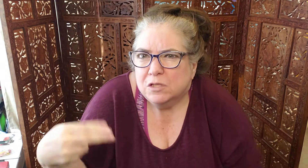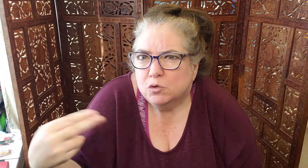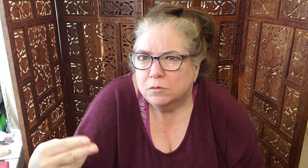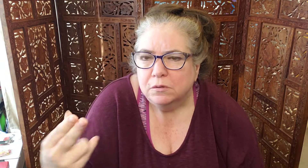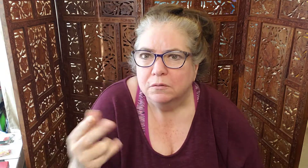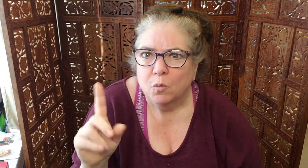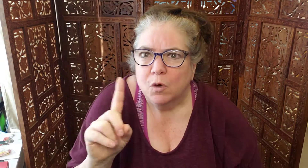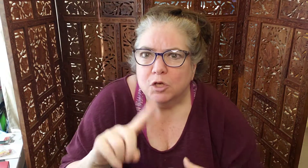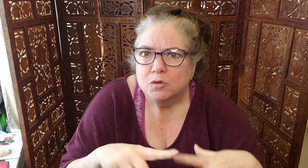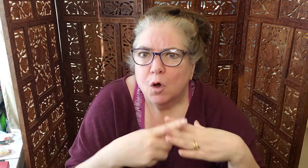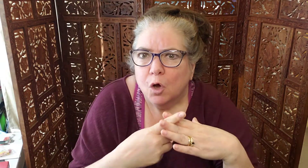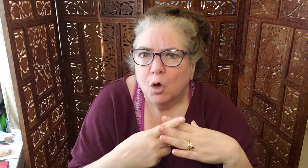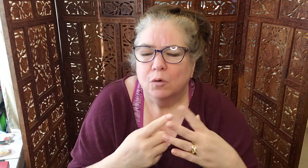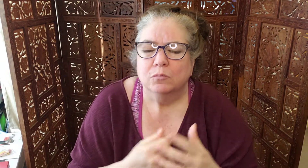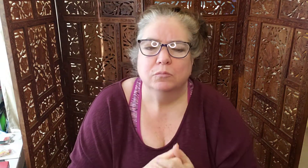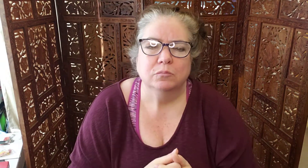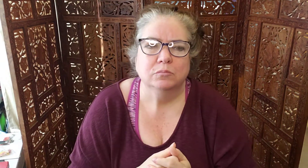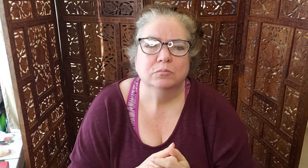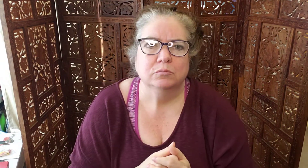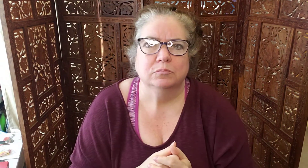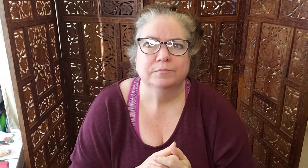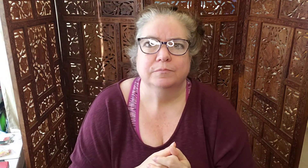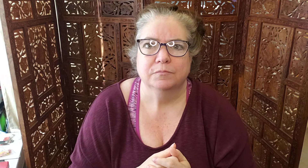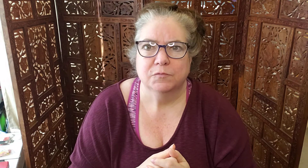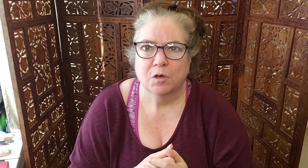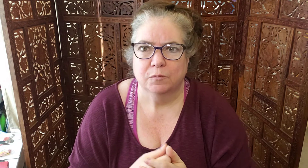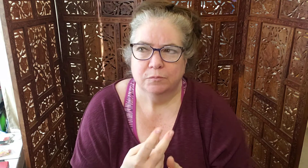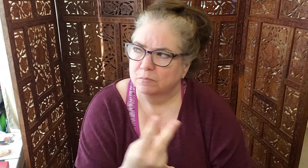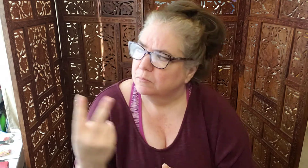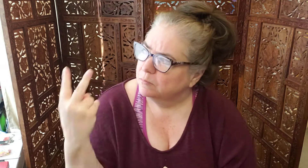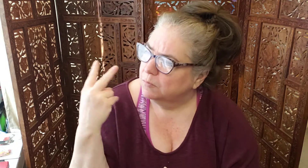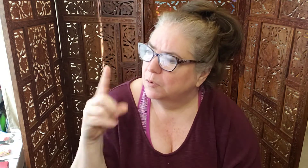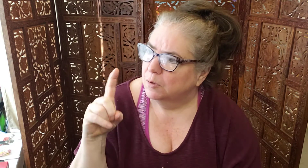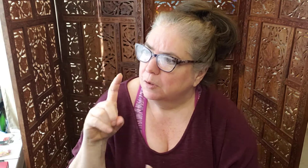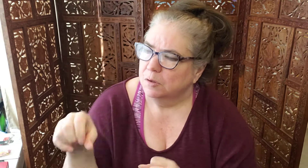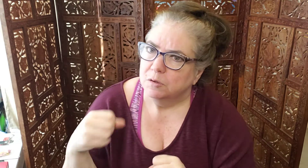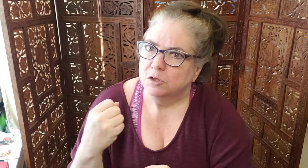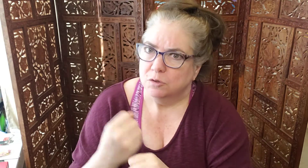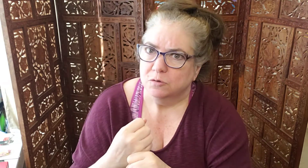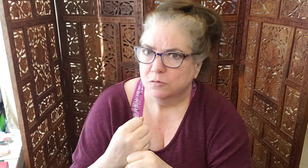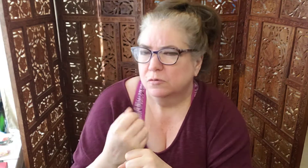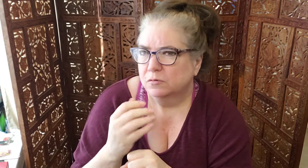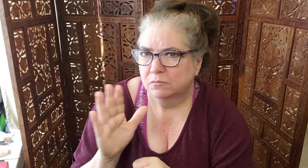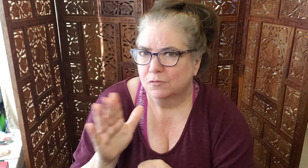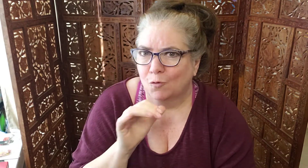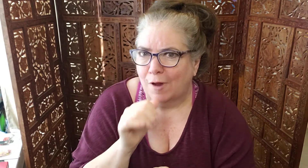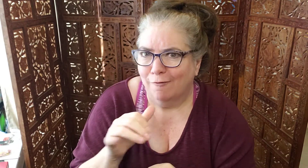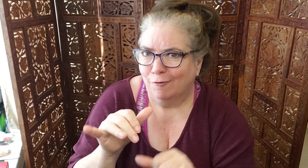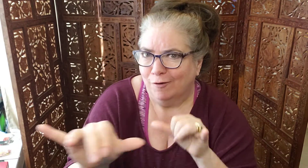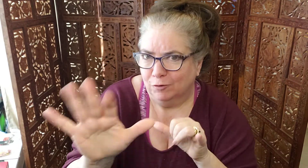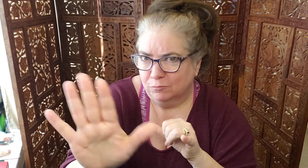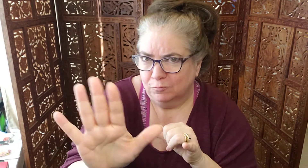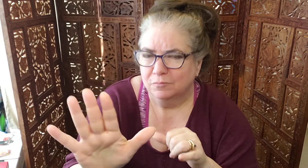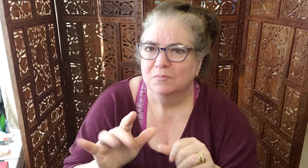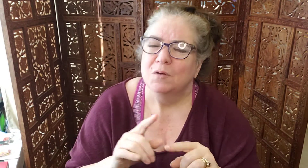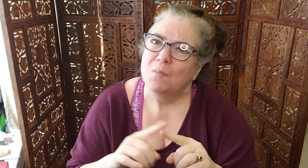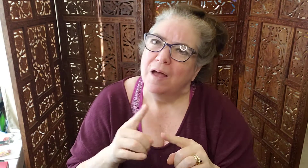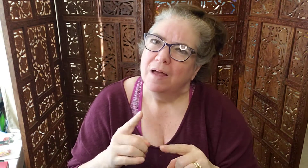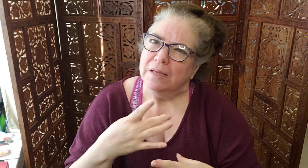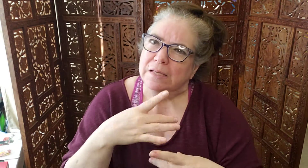There's been over a century behind entertainments. It provides a fascinating window into the culture of America. I mean, think of